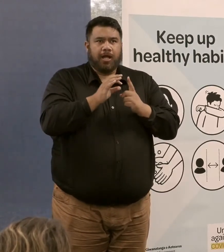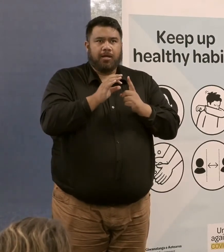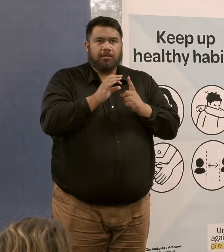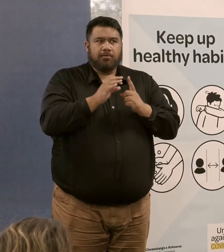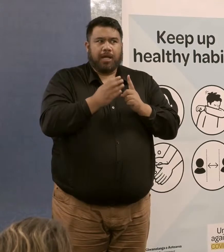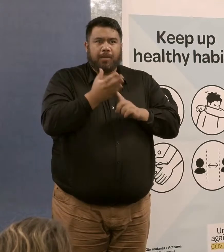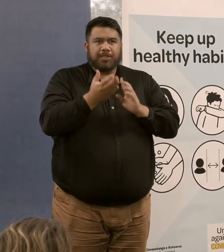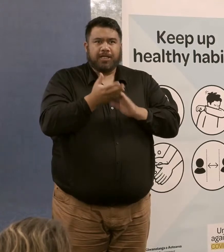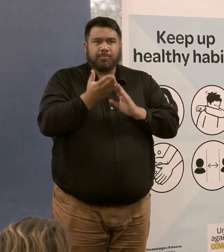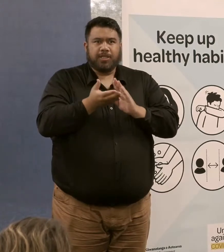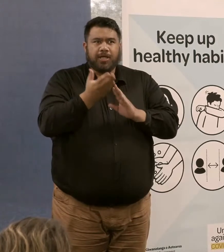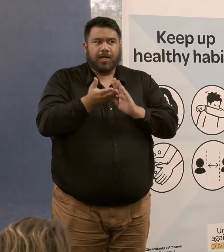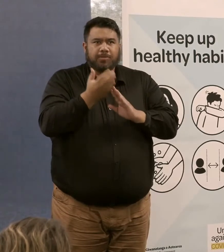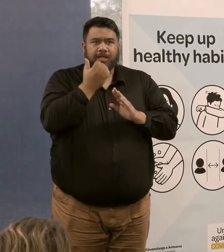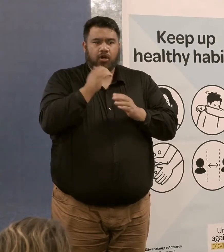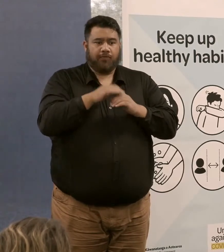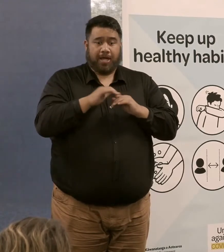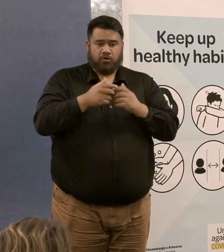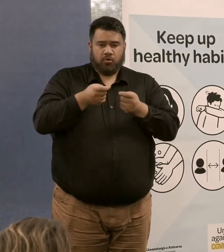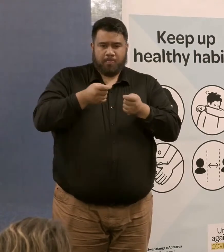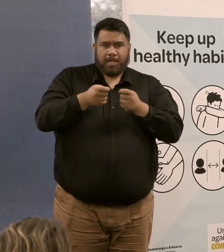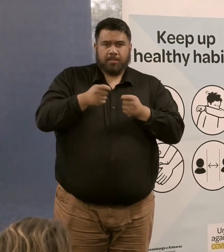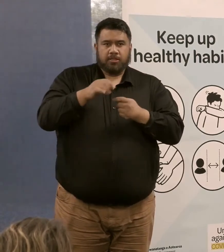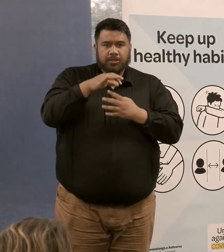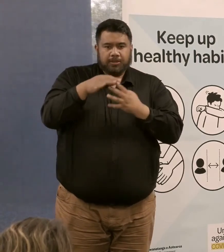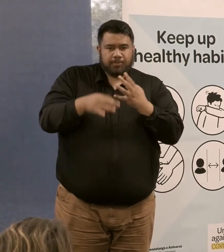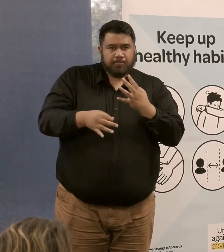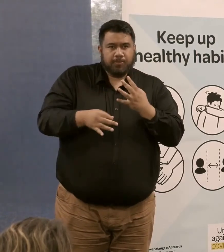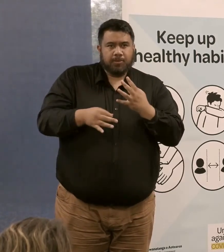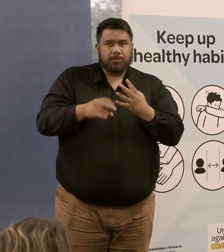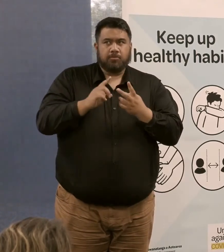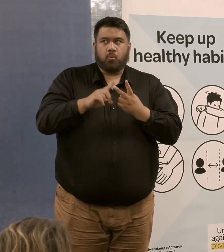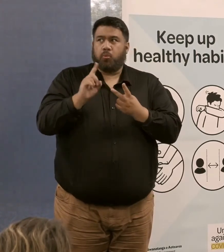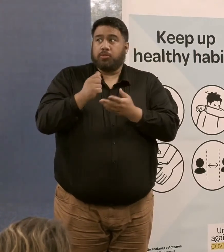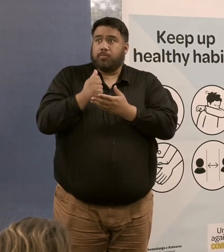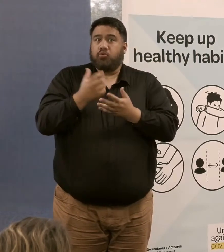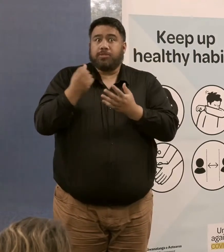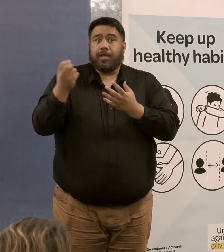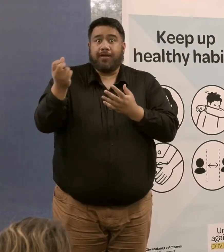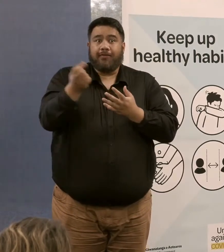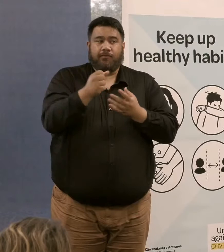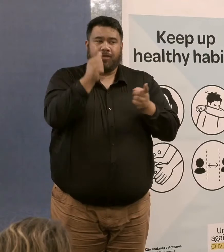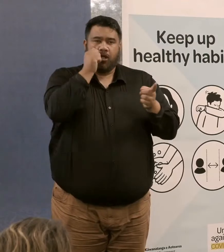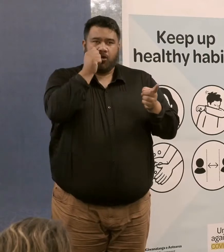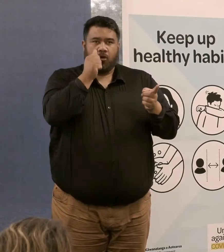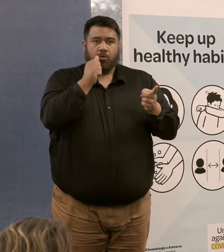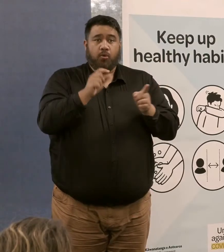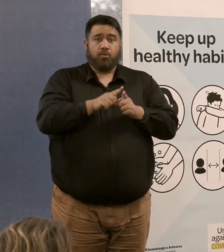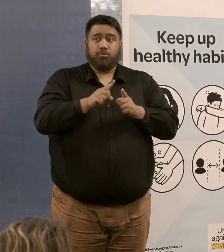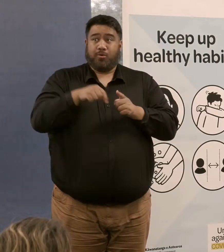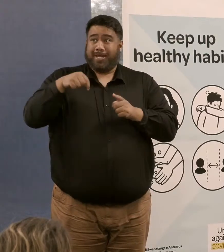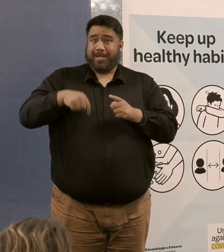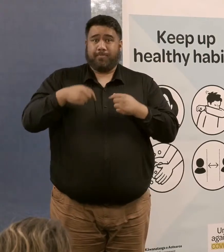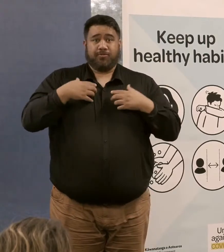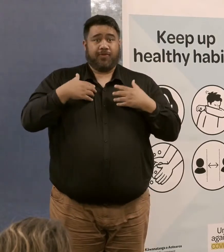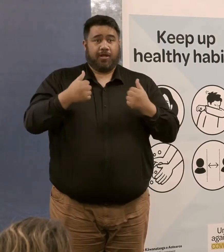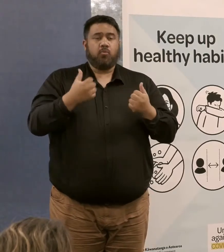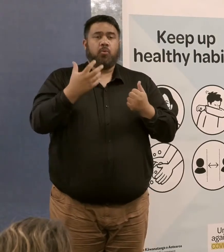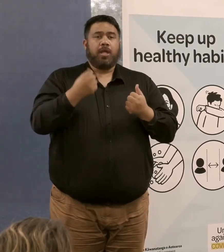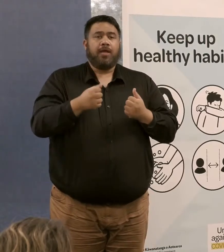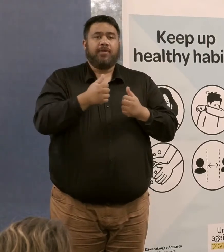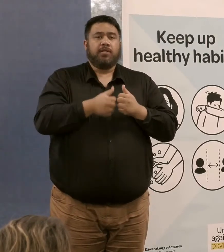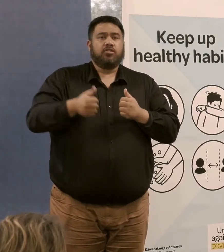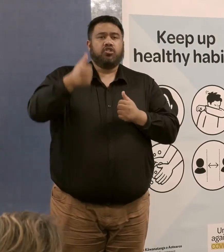symptoms are, how to manage those symptoms, and indeed what supports are available. And we've got a stream of work here led by our